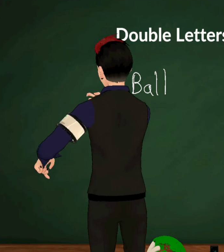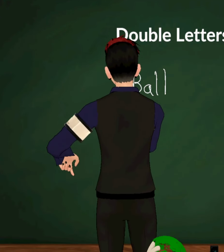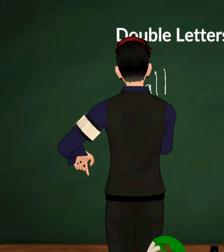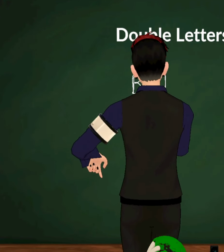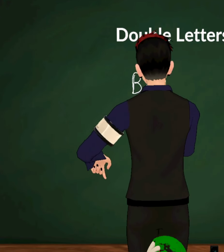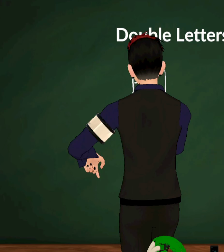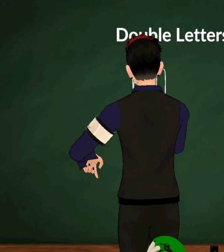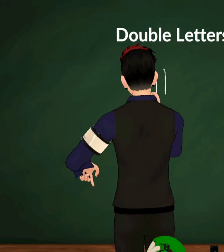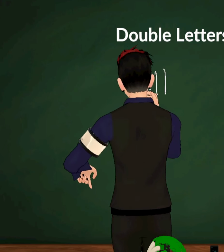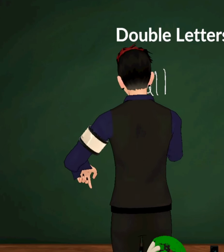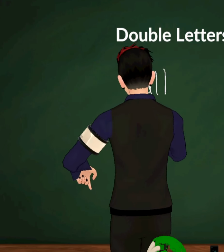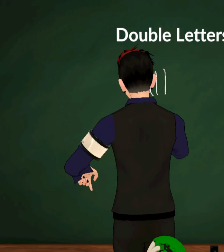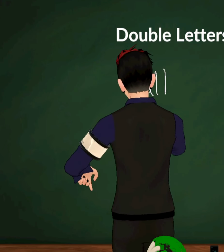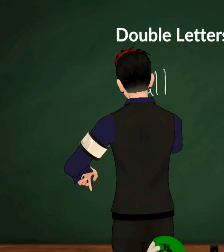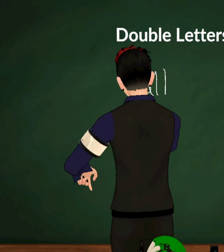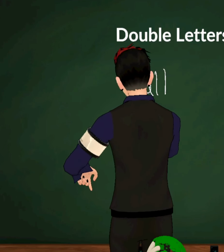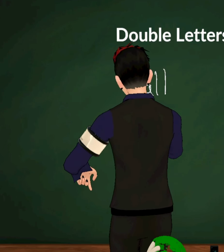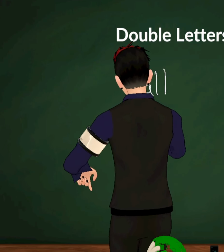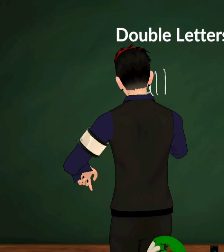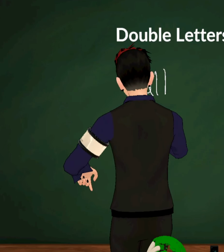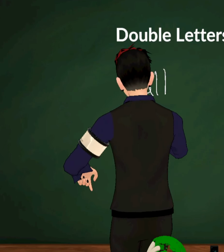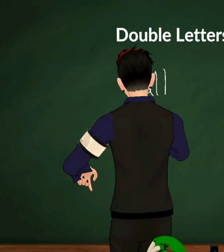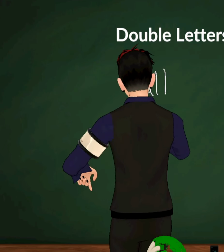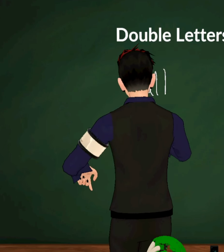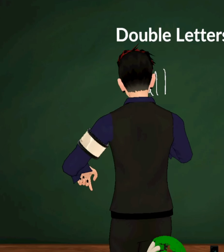This one's not exactly going to be VR friendly, but you know what? It's still